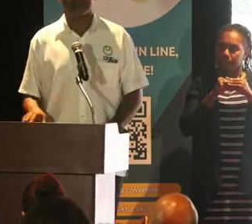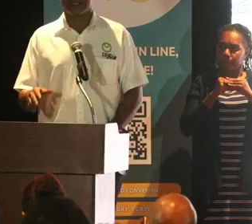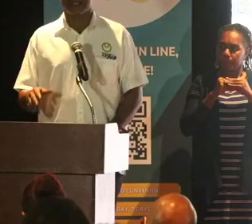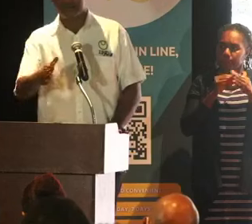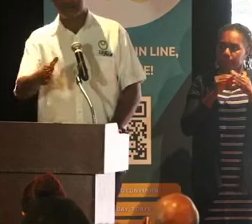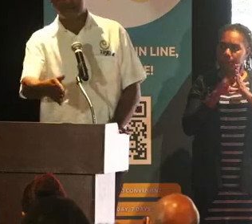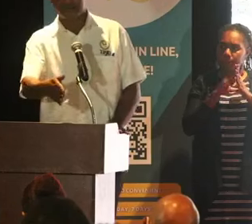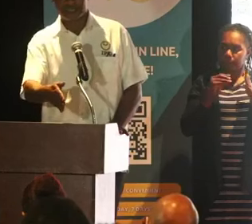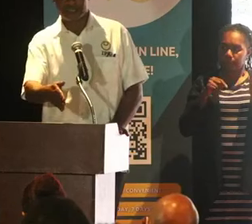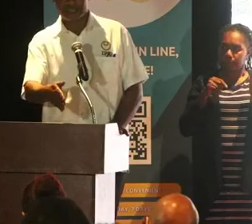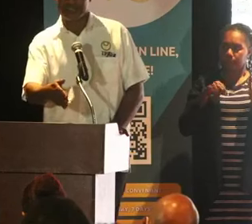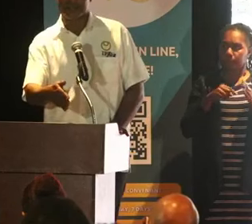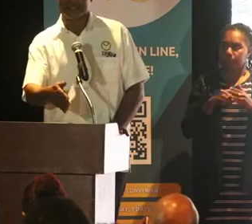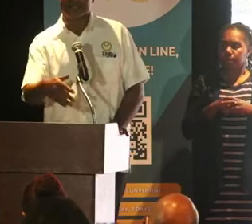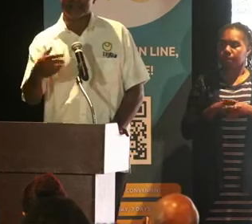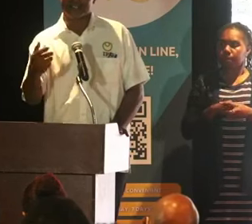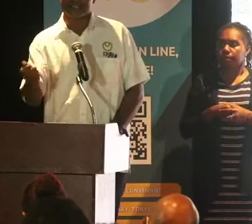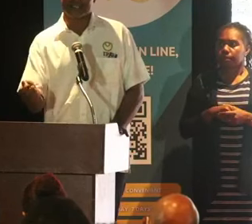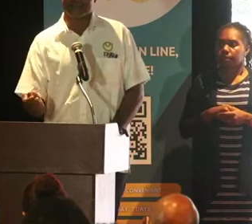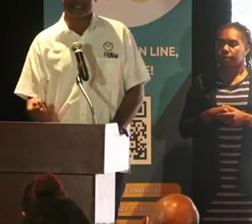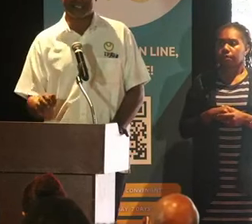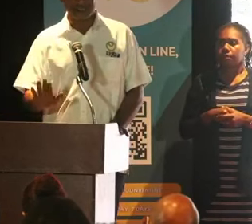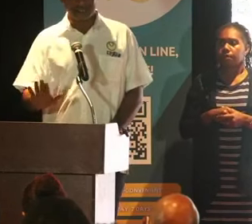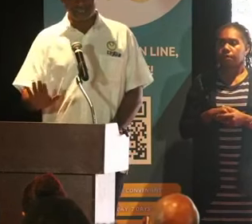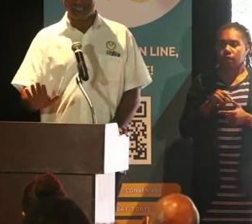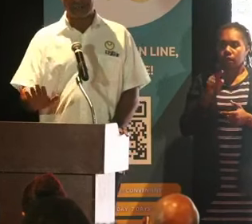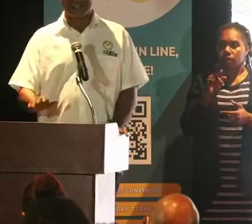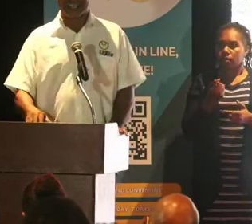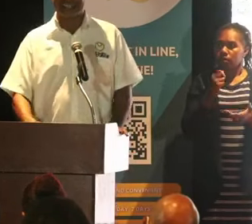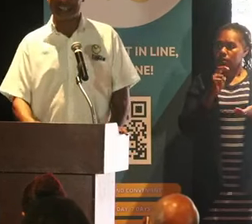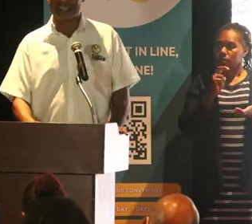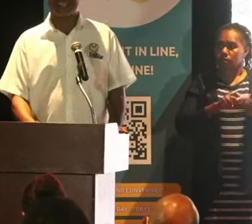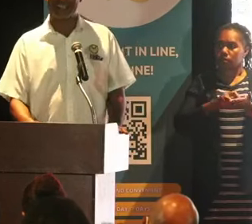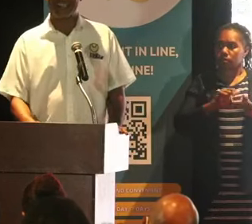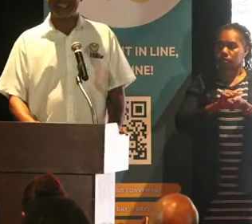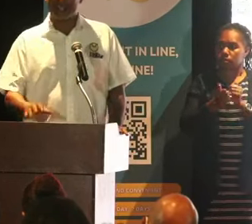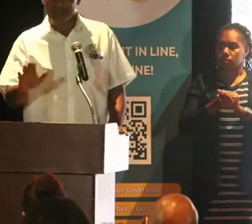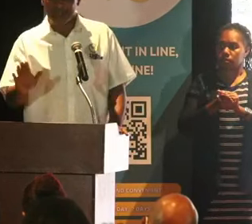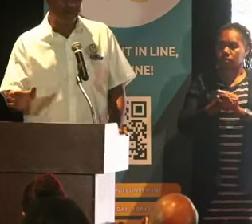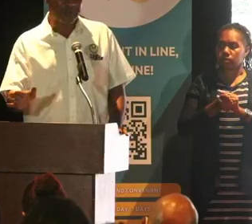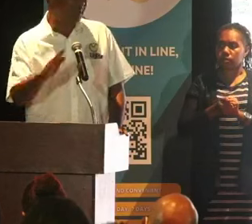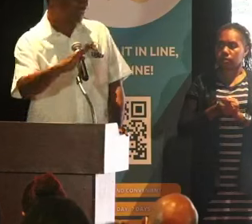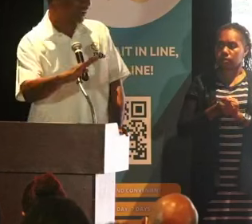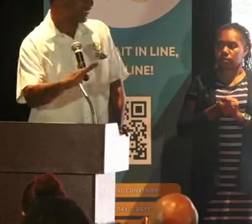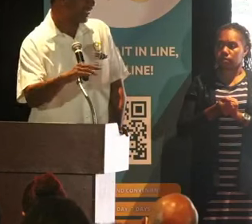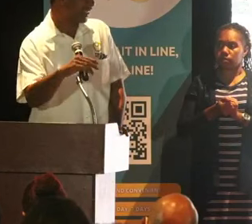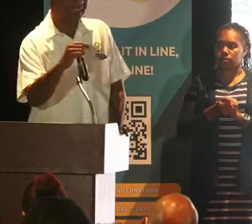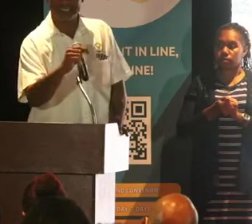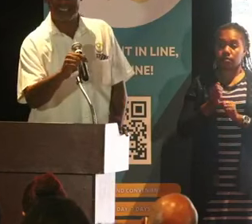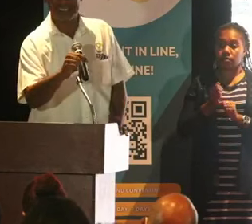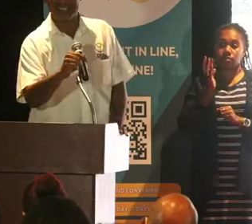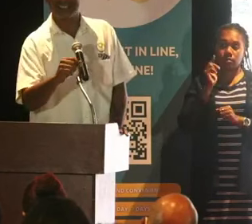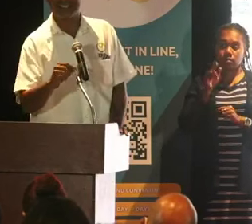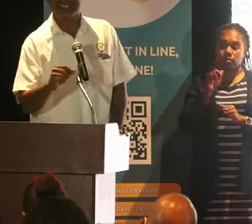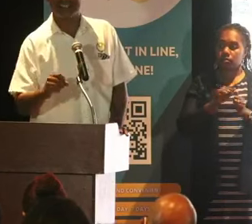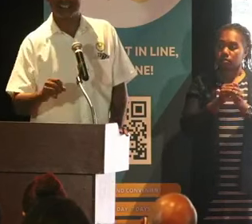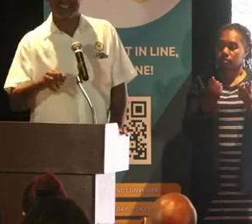is, when you register a company and you get the certificate, that's not the end of the line. You need to go to IRC and get a